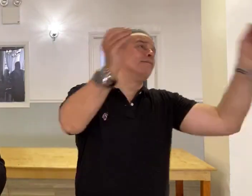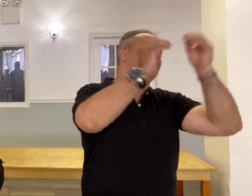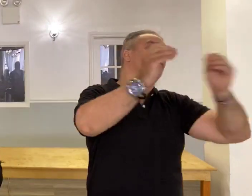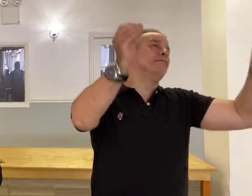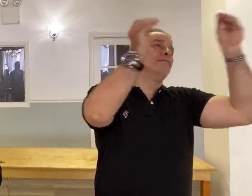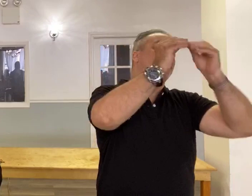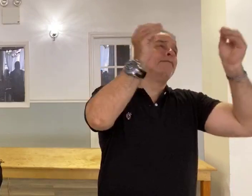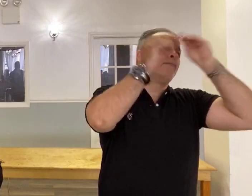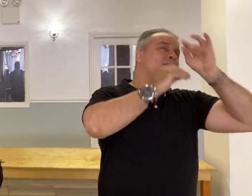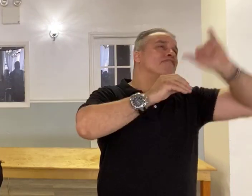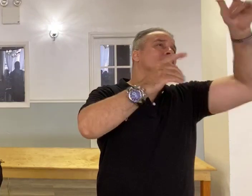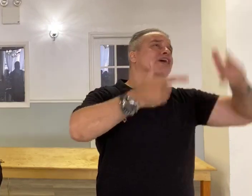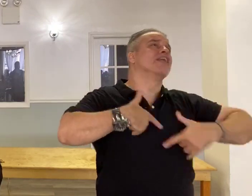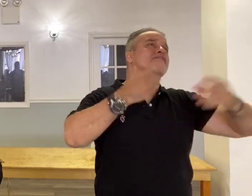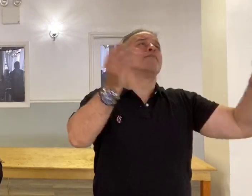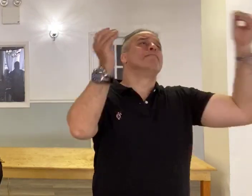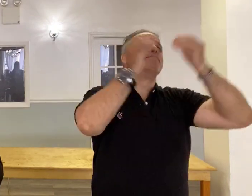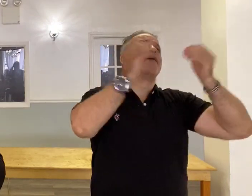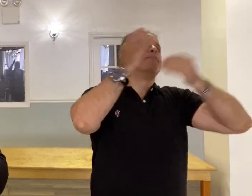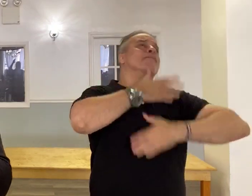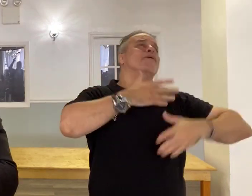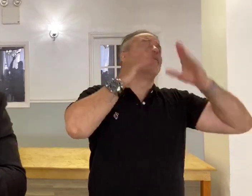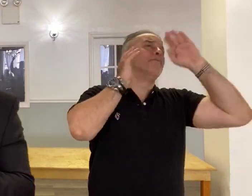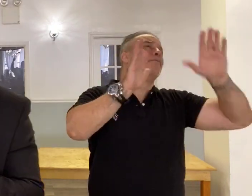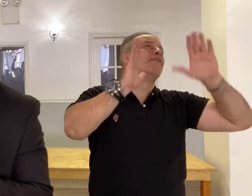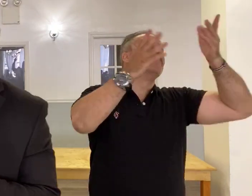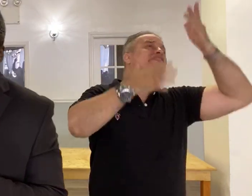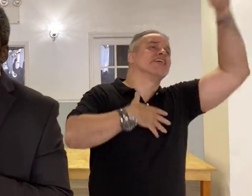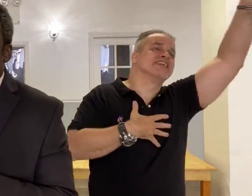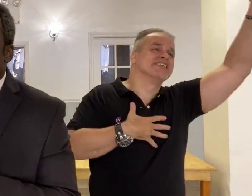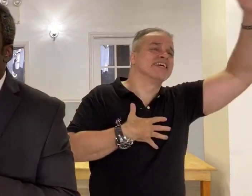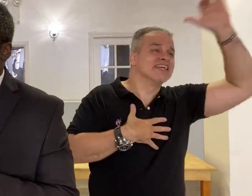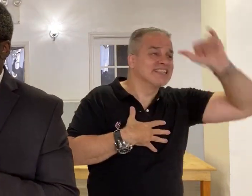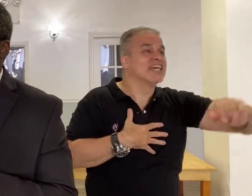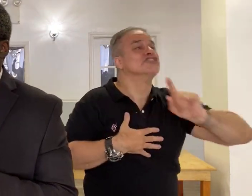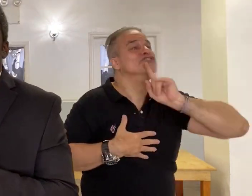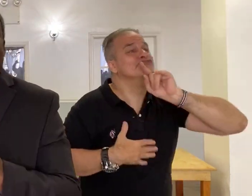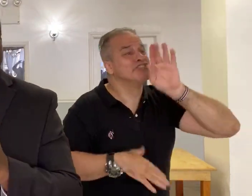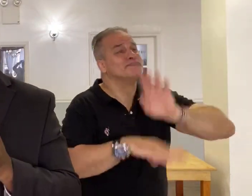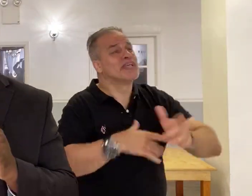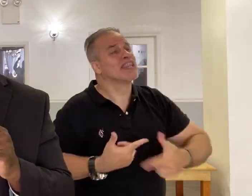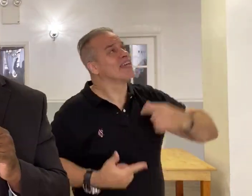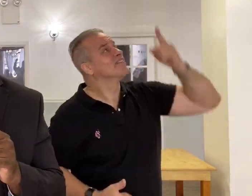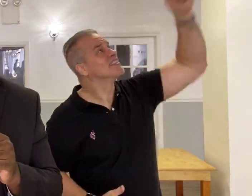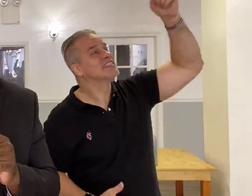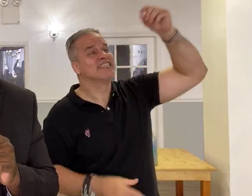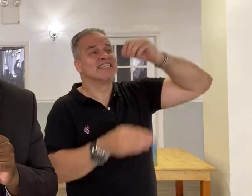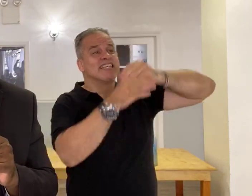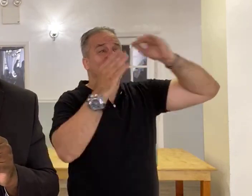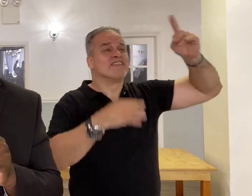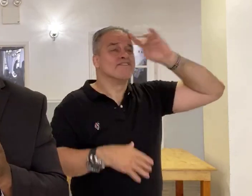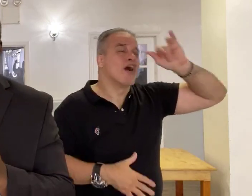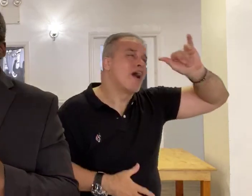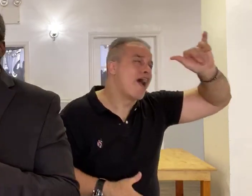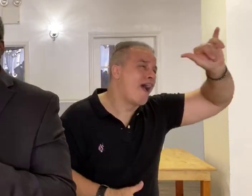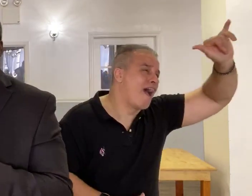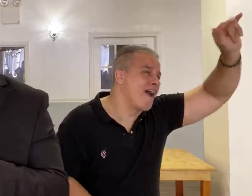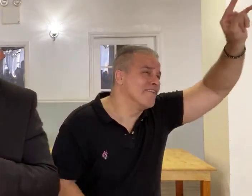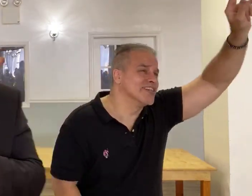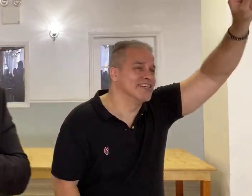But understand this, that our real life is in heaven. Amen. It's eternity. It's